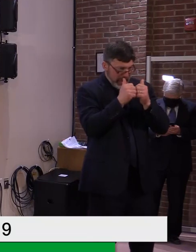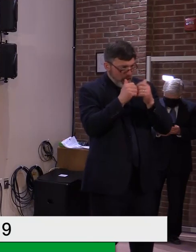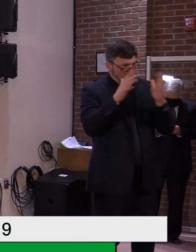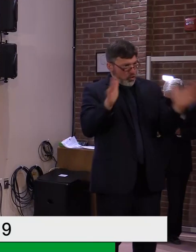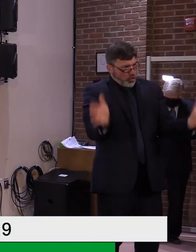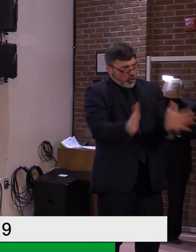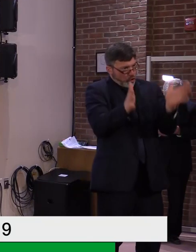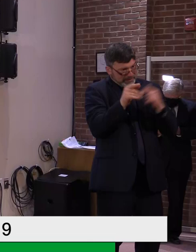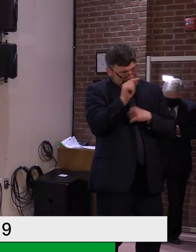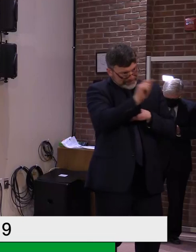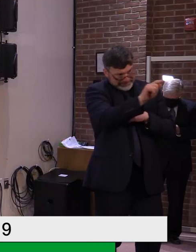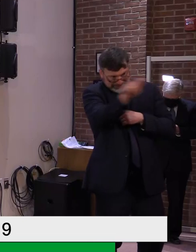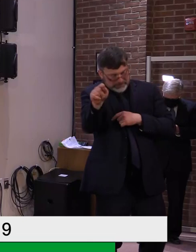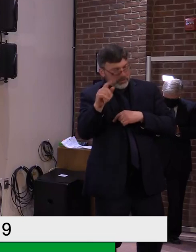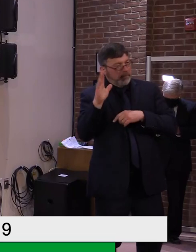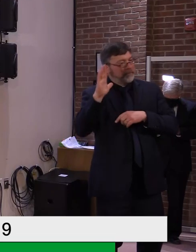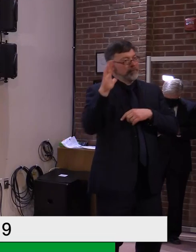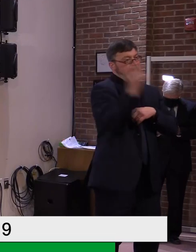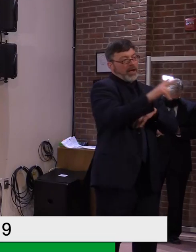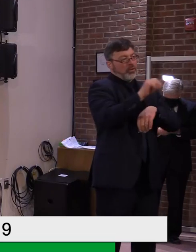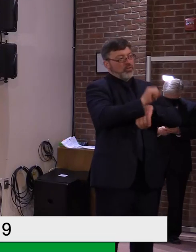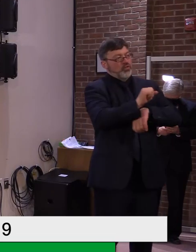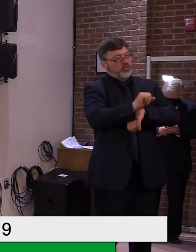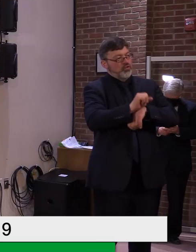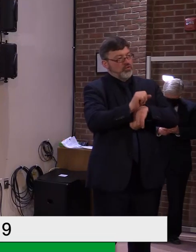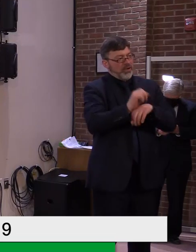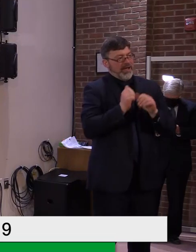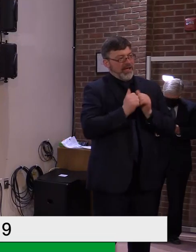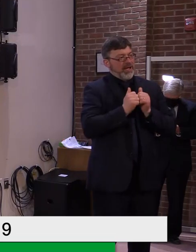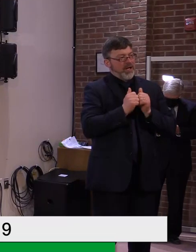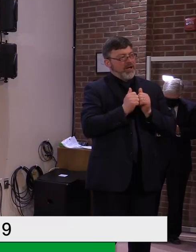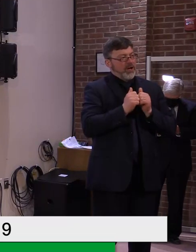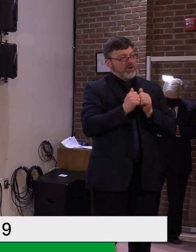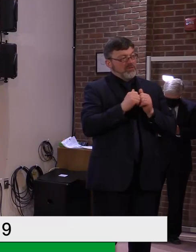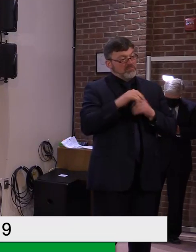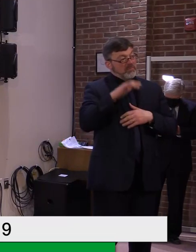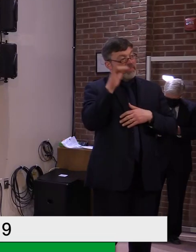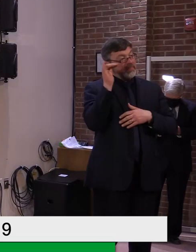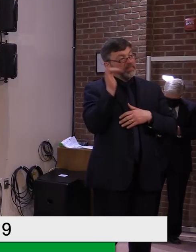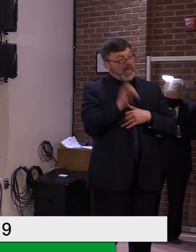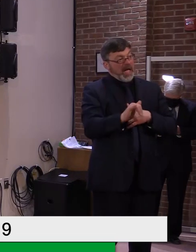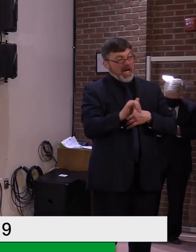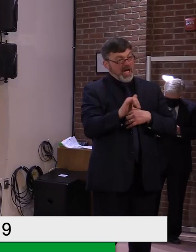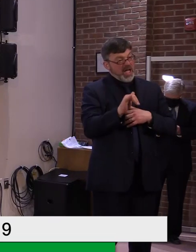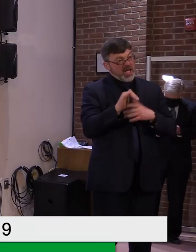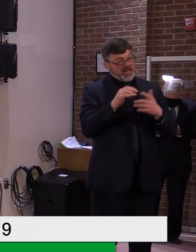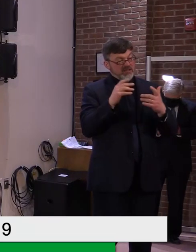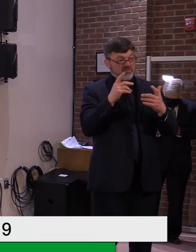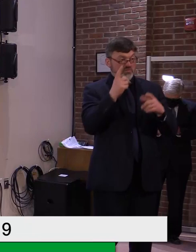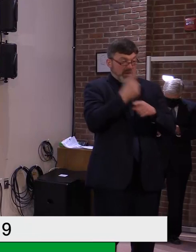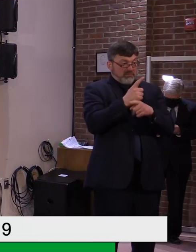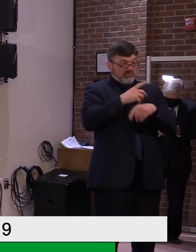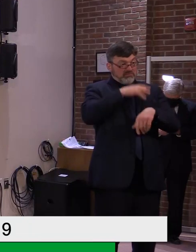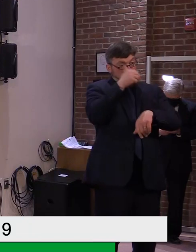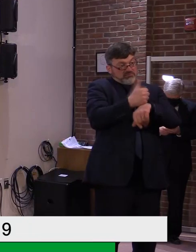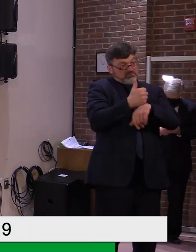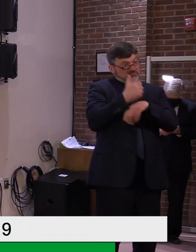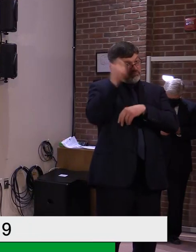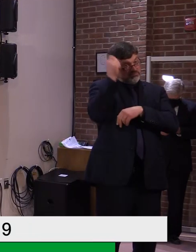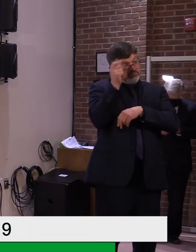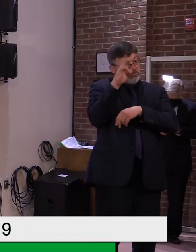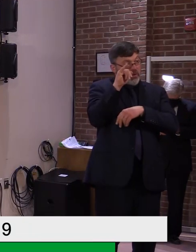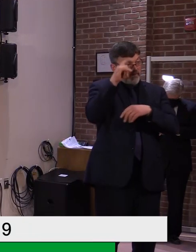us as we, you know, evolve from this pandemic and get back to some normalcy. But unfortunately,